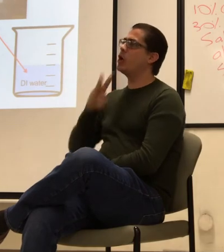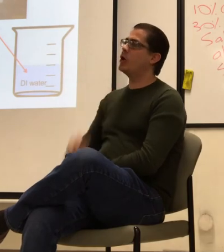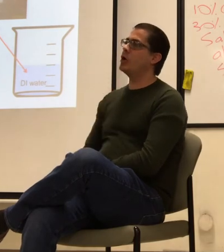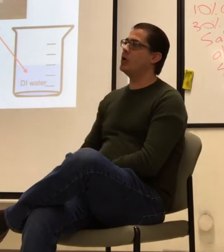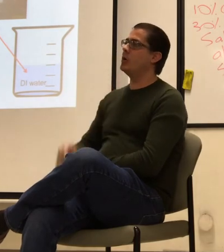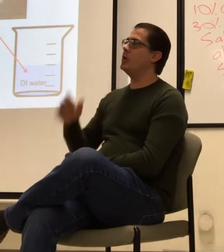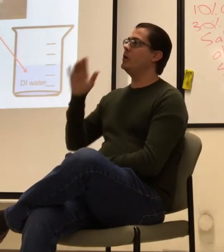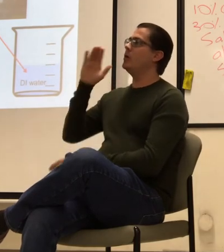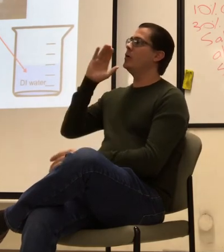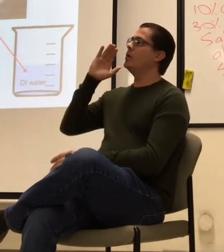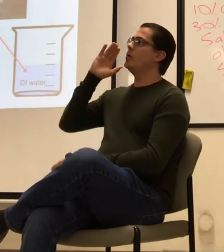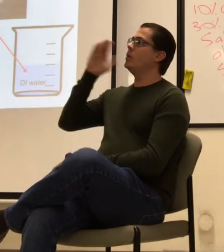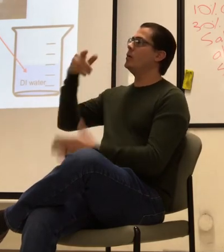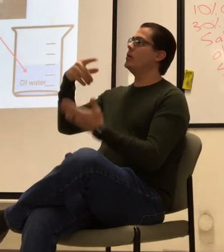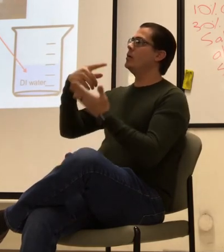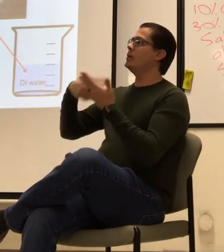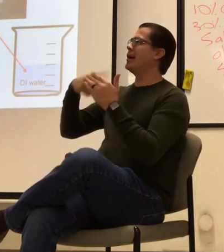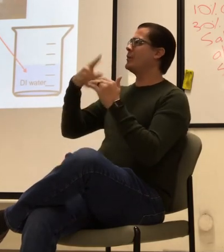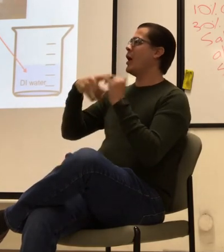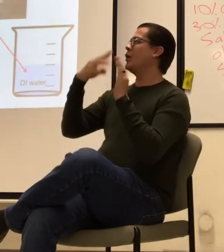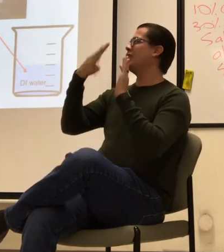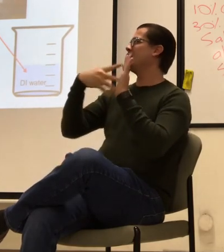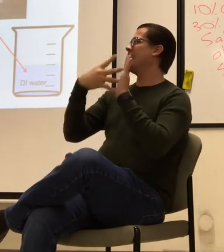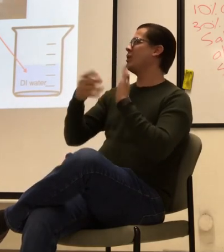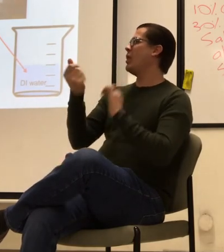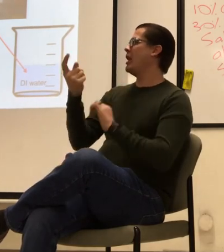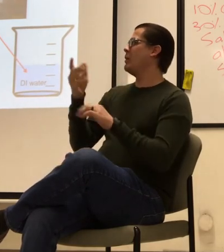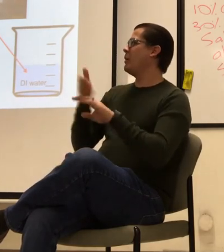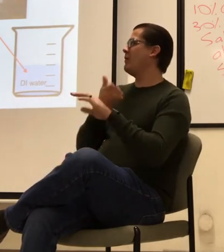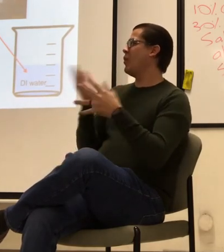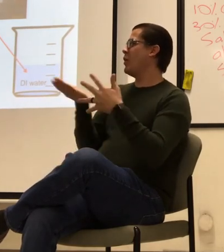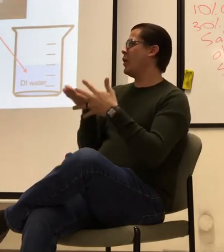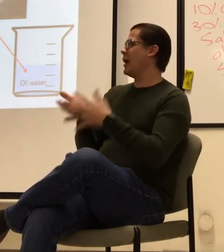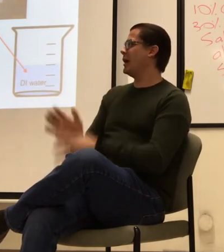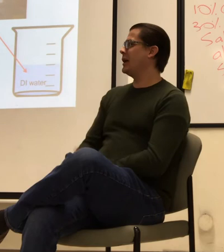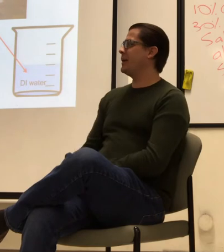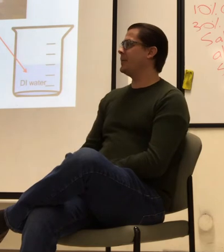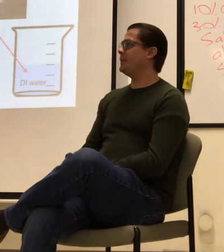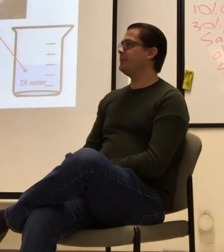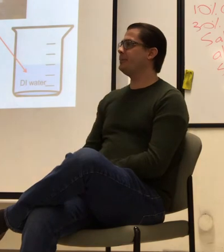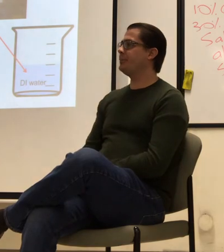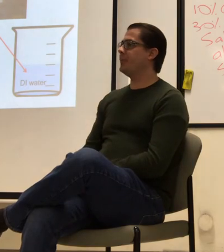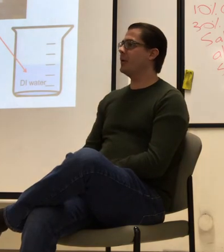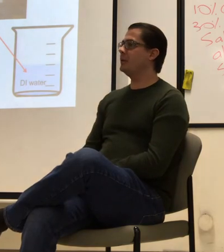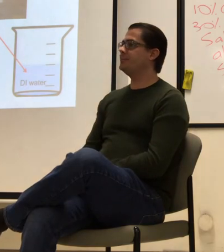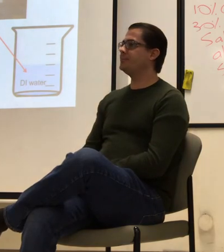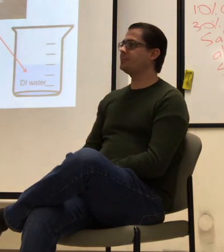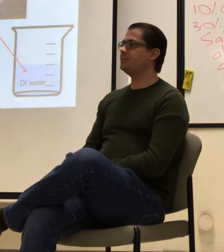let's talk about schedule a little bit. Before we take a break, we'll take our break a little early today.